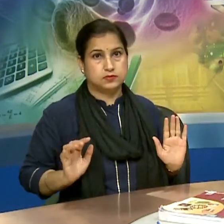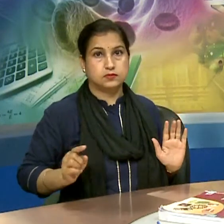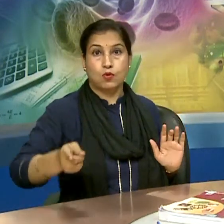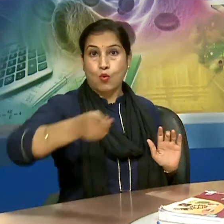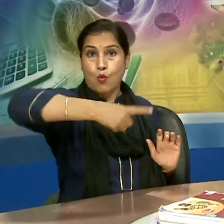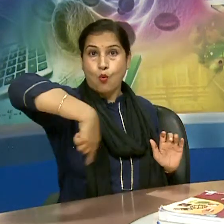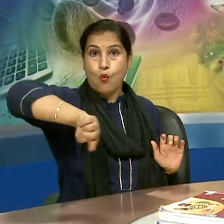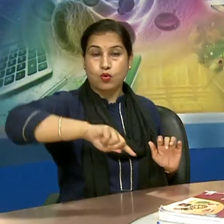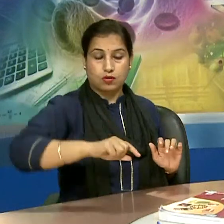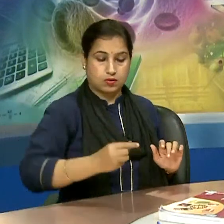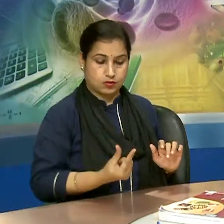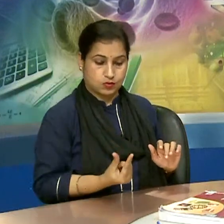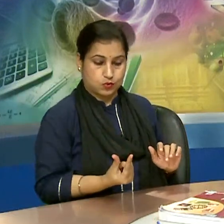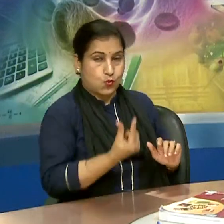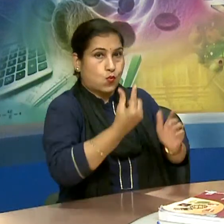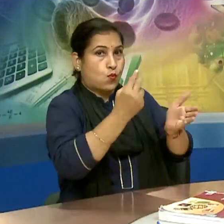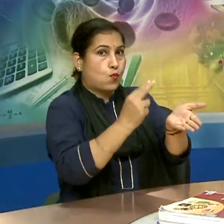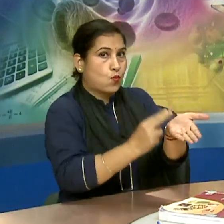the correct measurement.